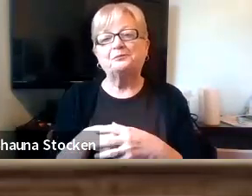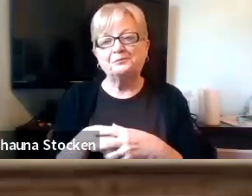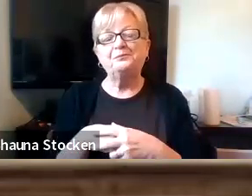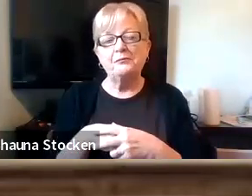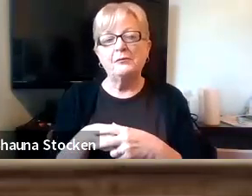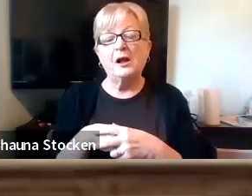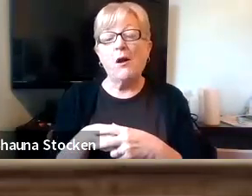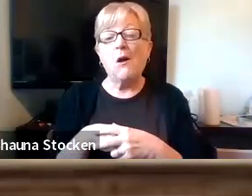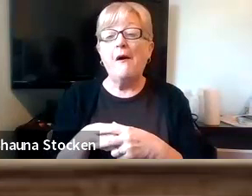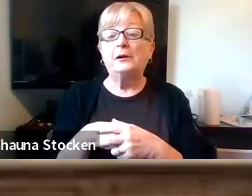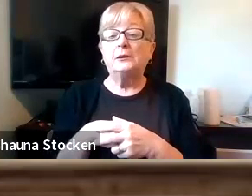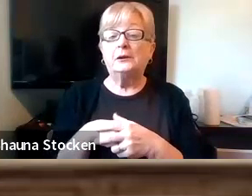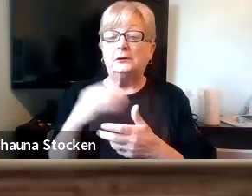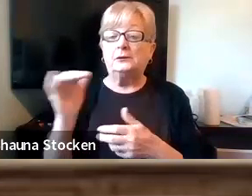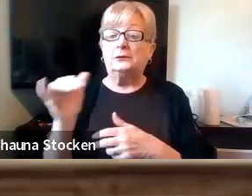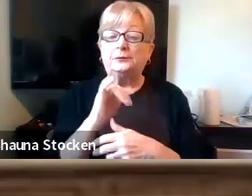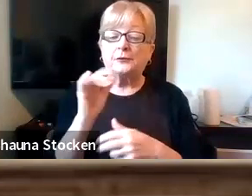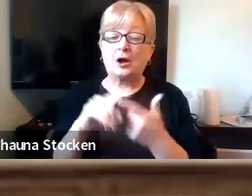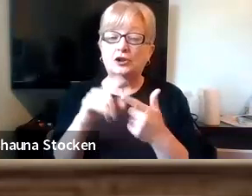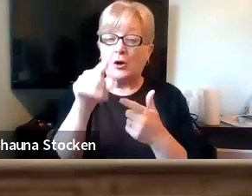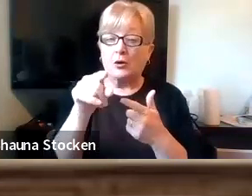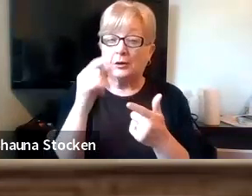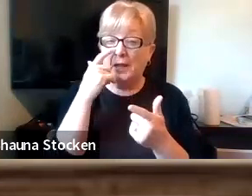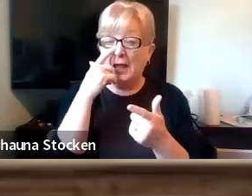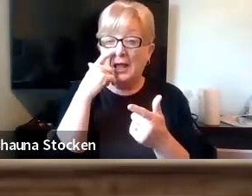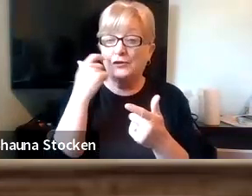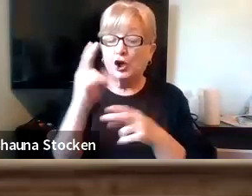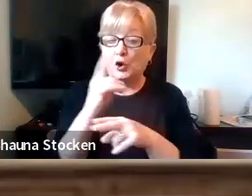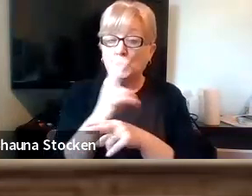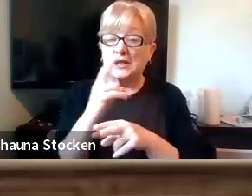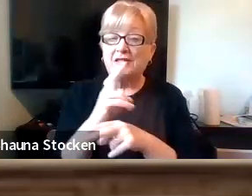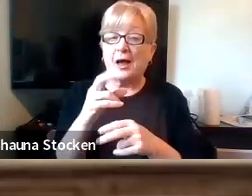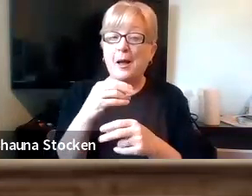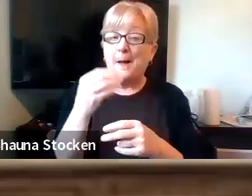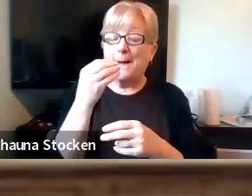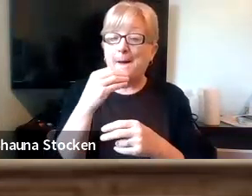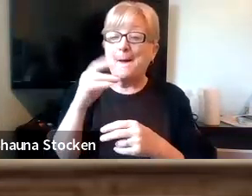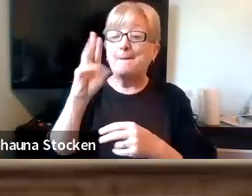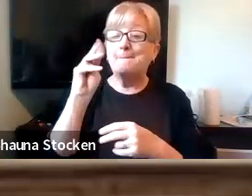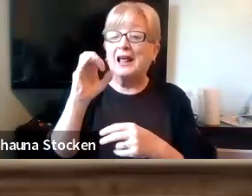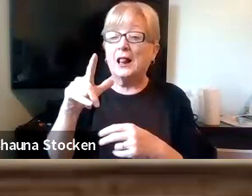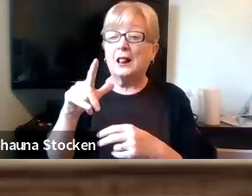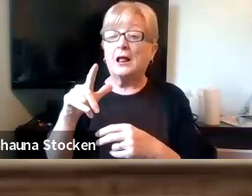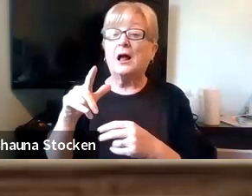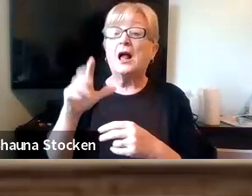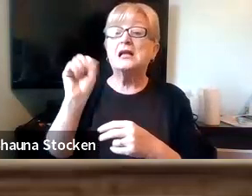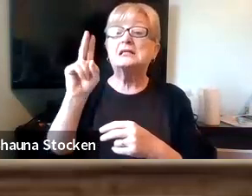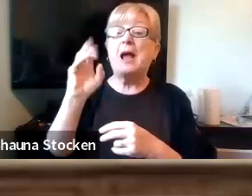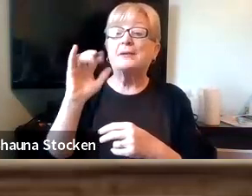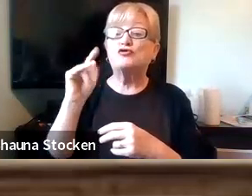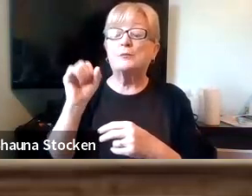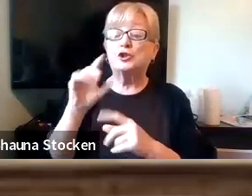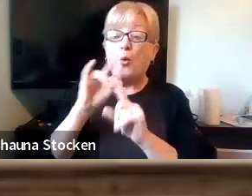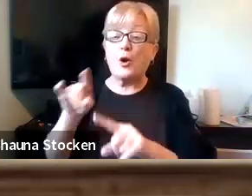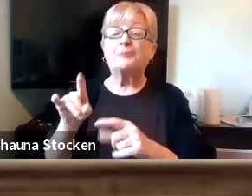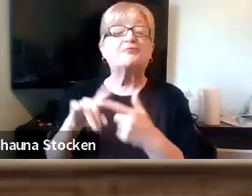Oh, and then on this slide, it points out that if you're using the meal subscription service, all their meals are cooked under 25 minutes.